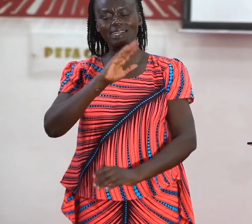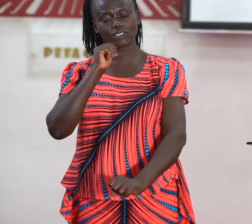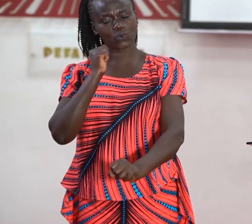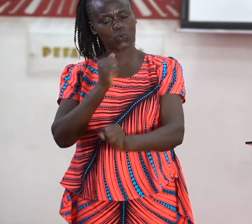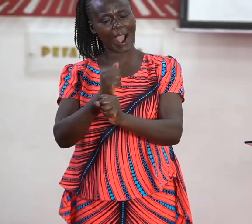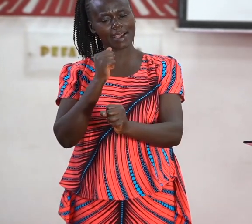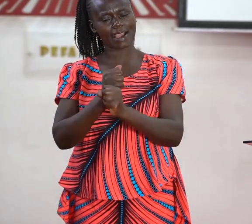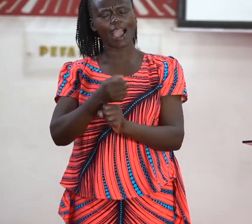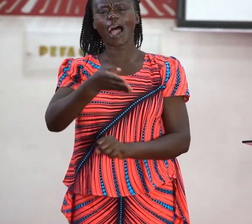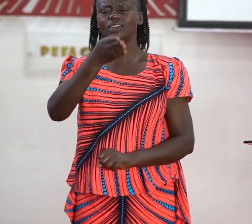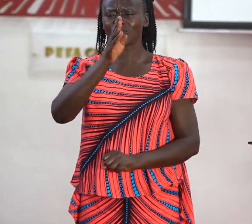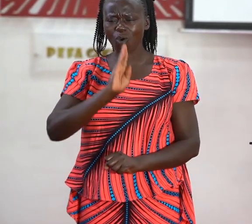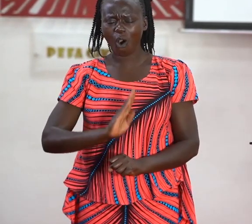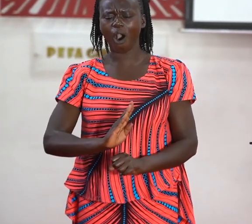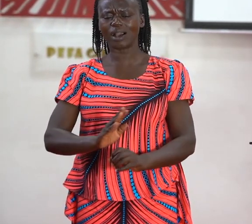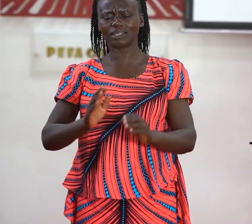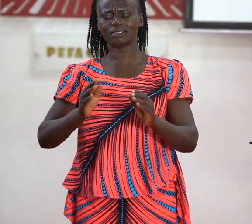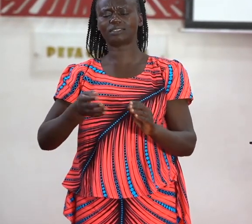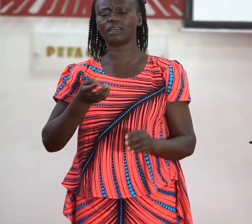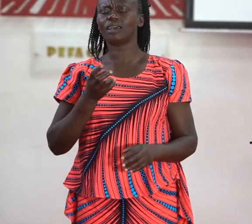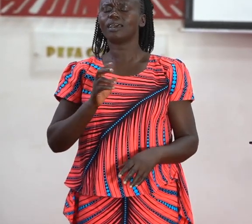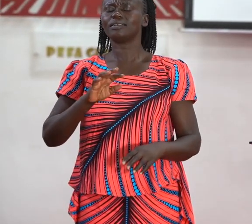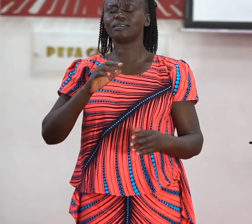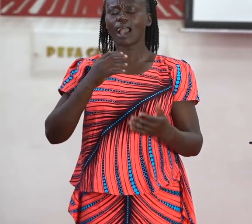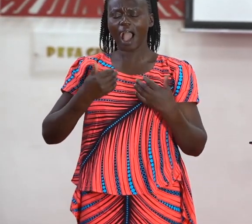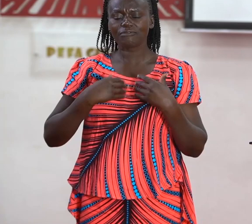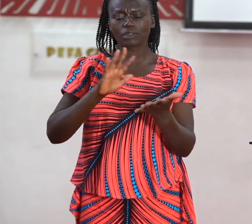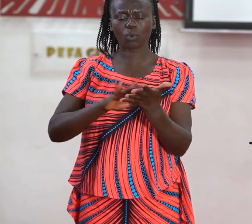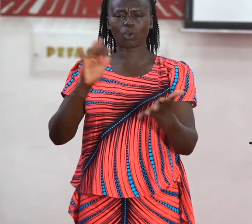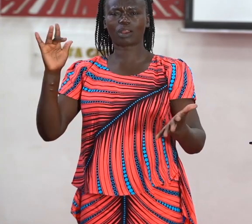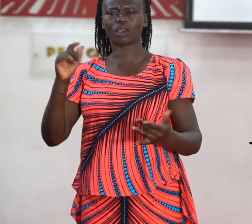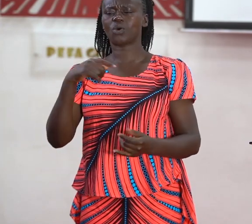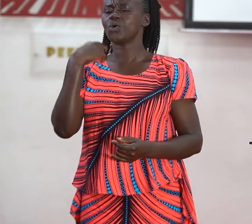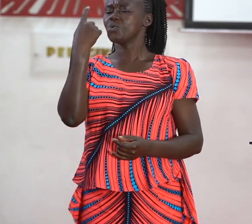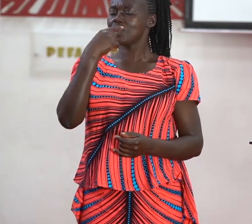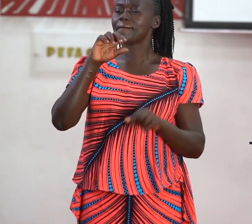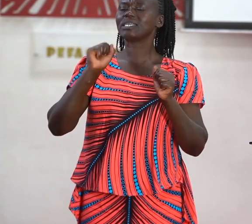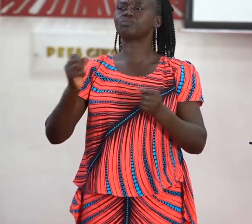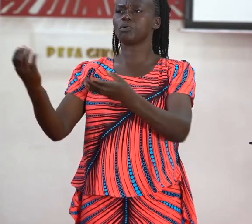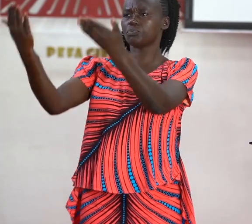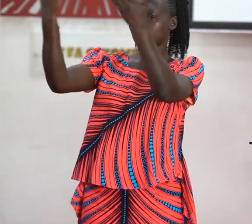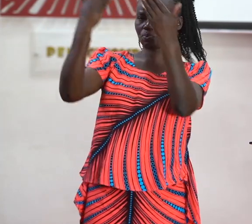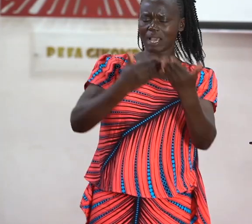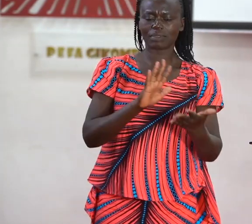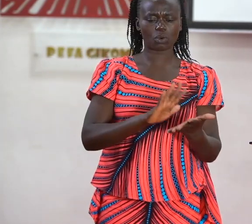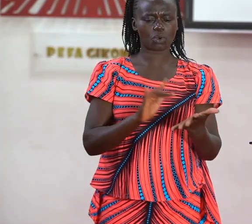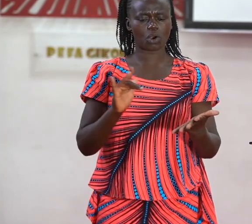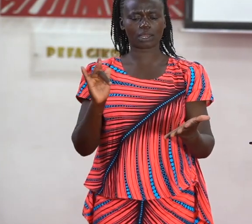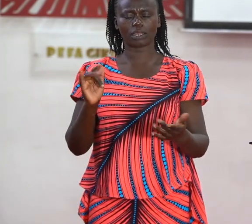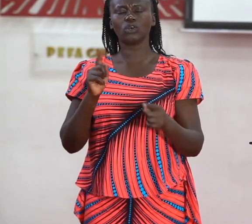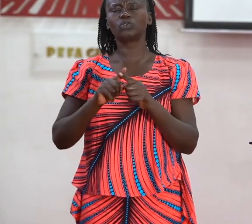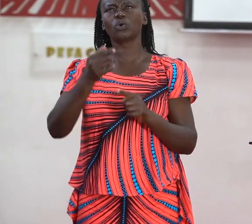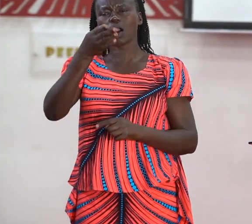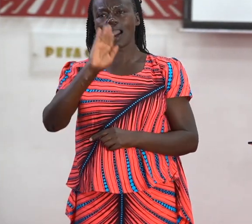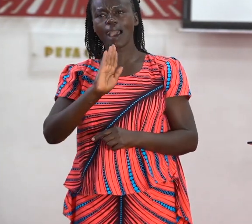and God is concerned with his glory. And who can bring glory to the church, to the Lord? It is